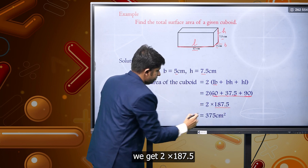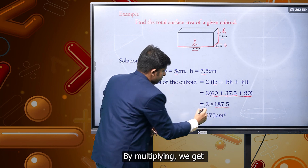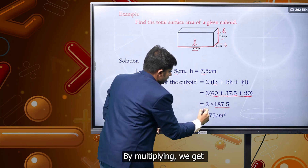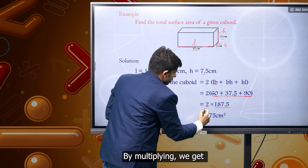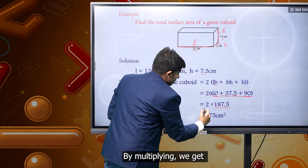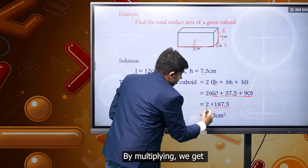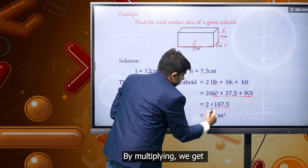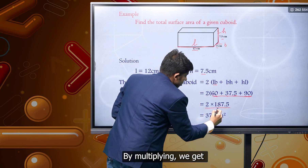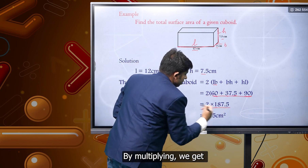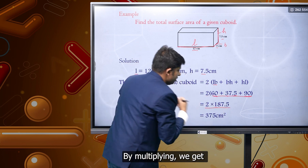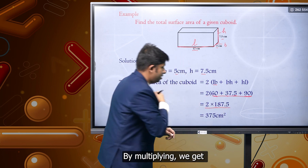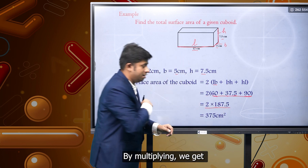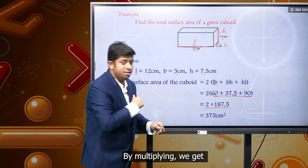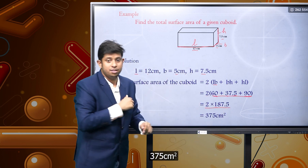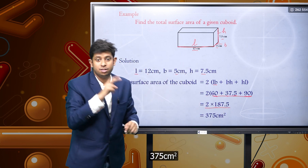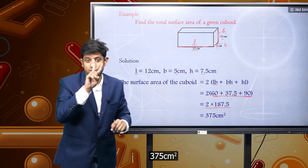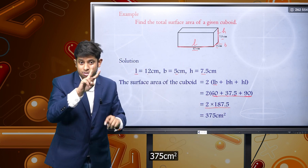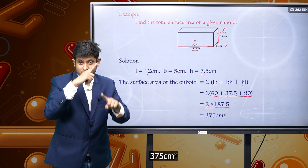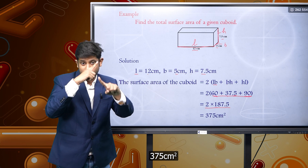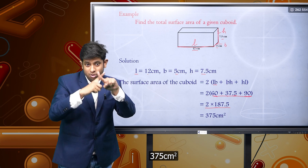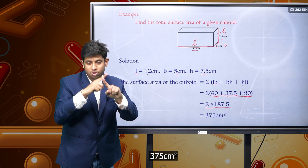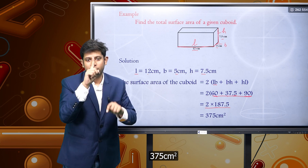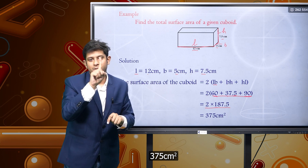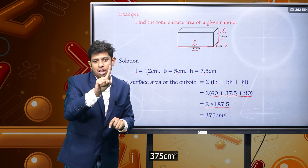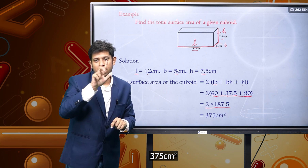By multiplying, we get 375 cm square.